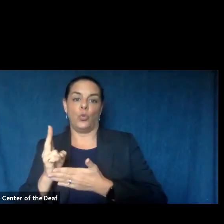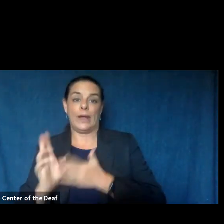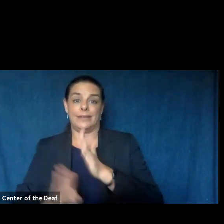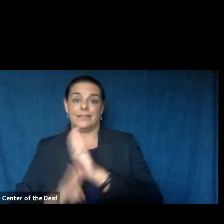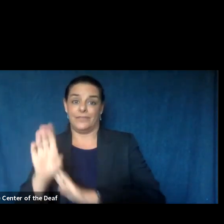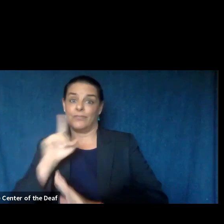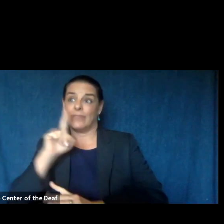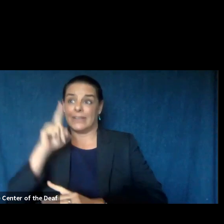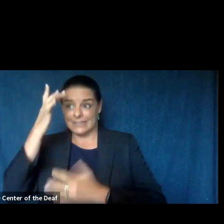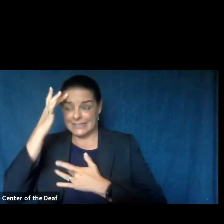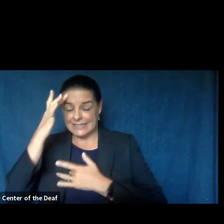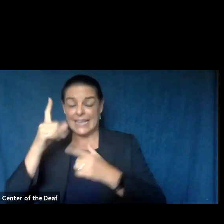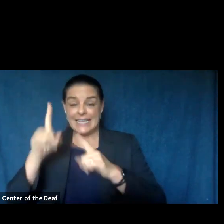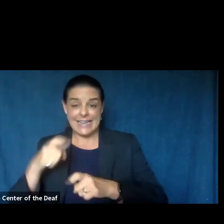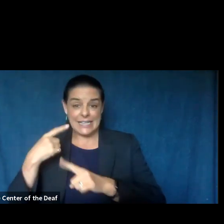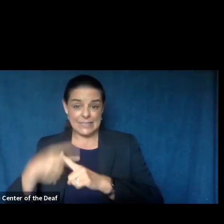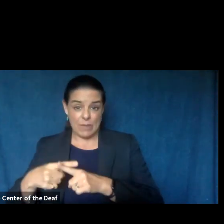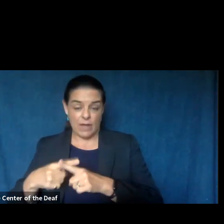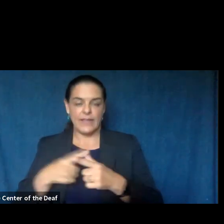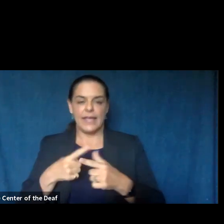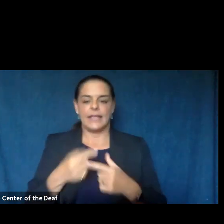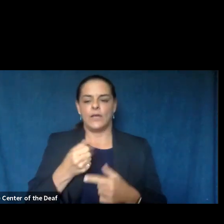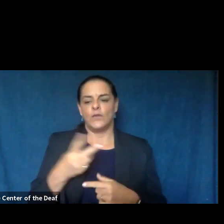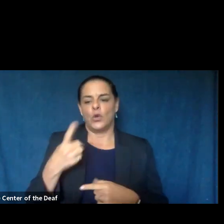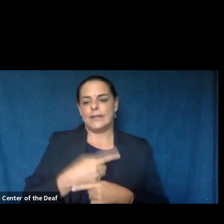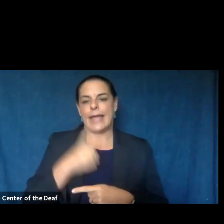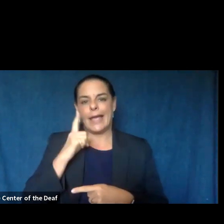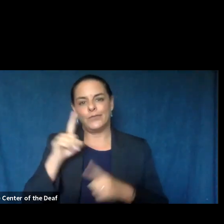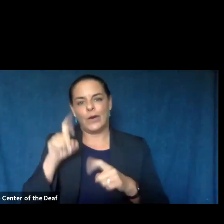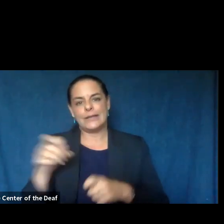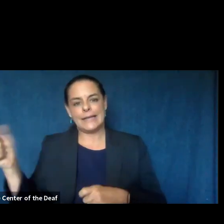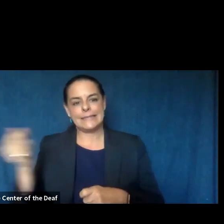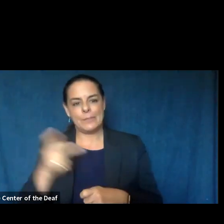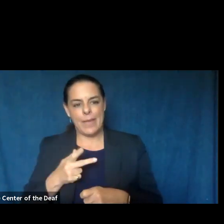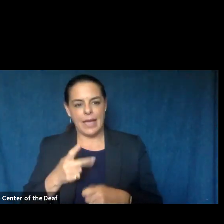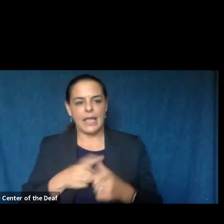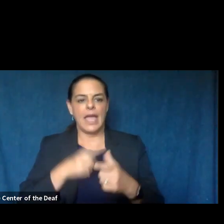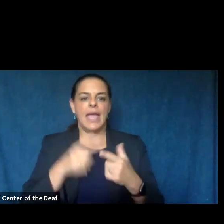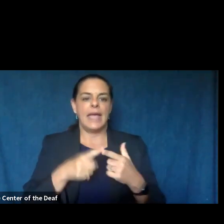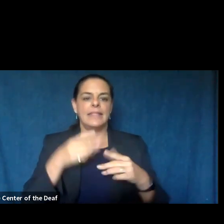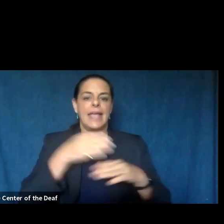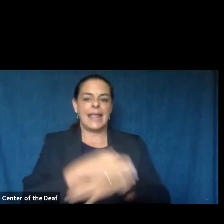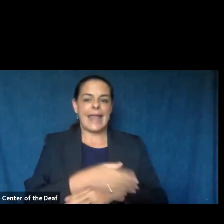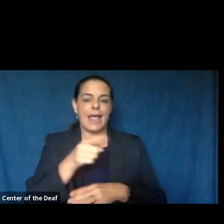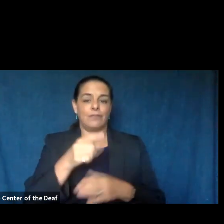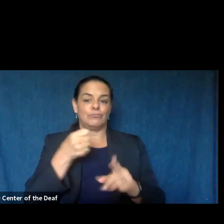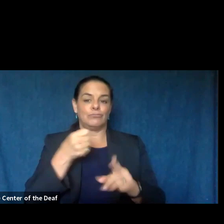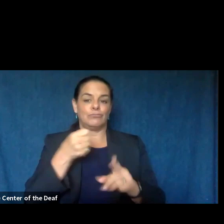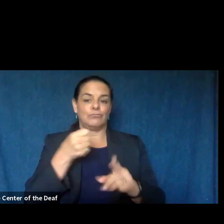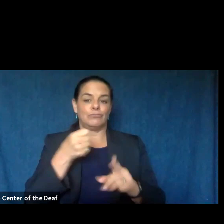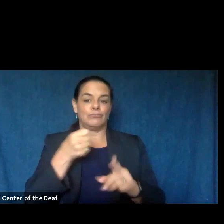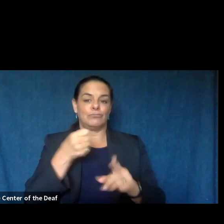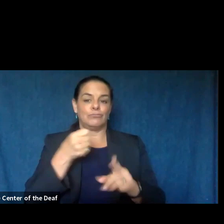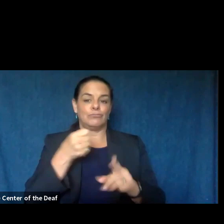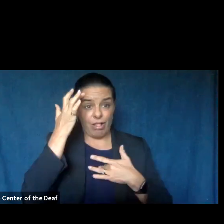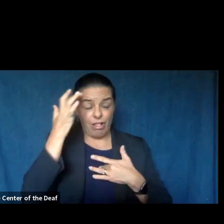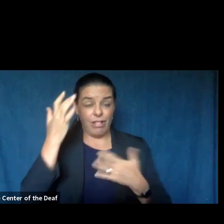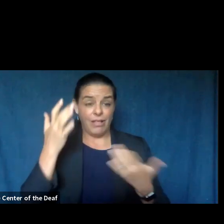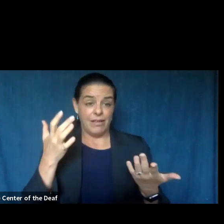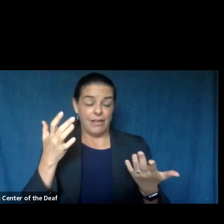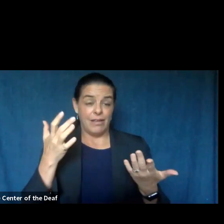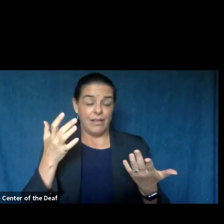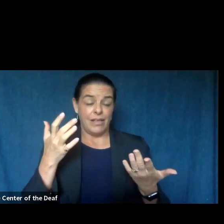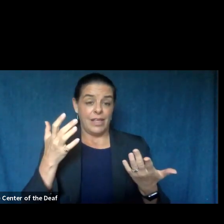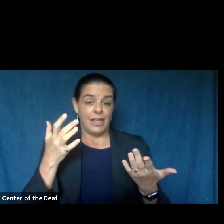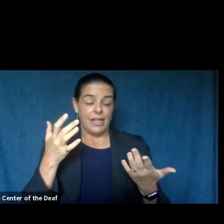test positive for that. And then there's a couple of days for testing to come back. And then once you've become ill with the disease, it takes some time for you